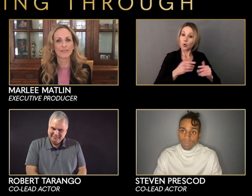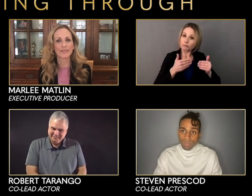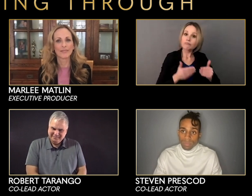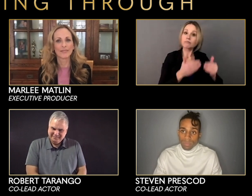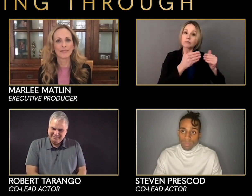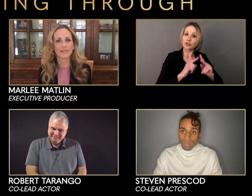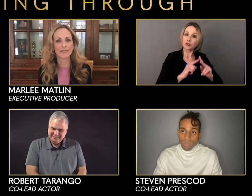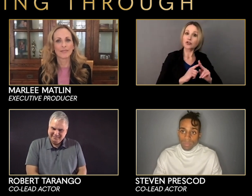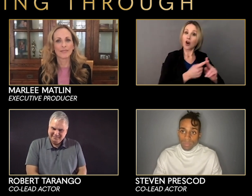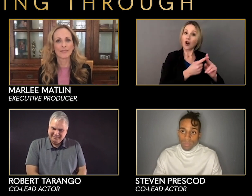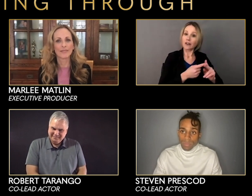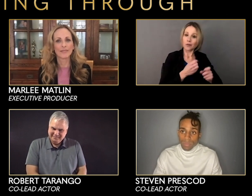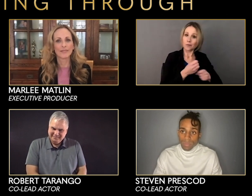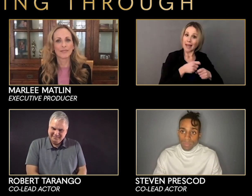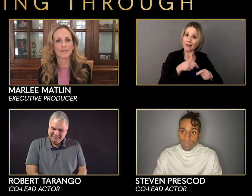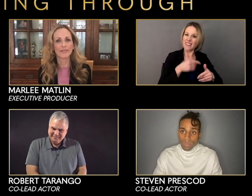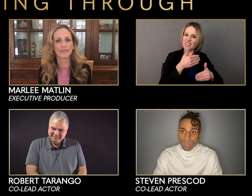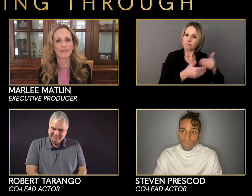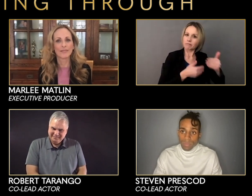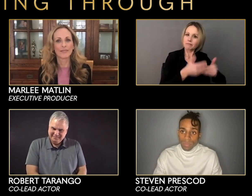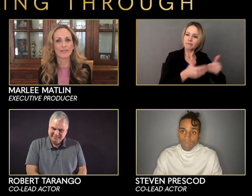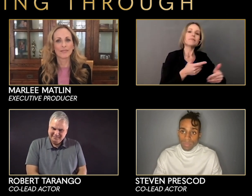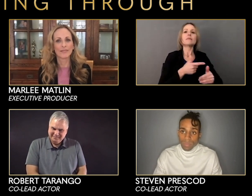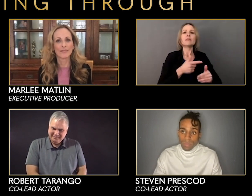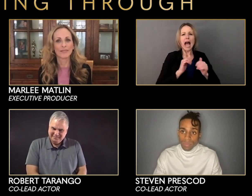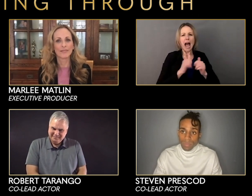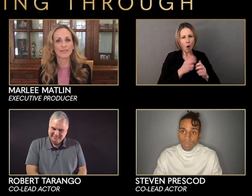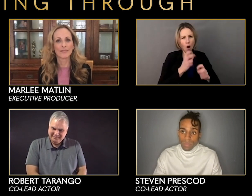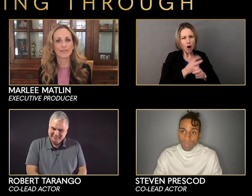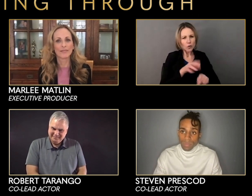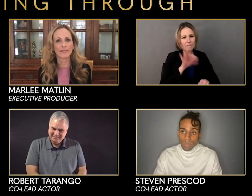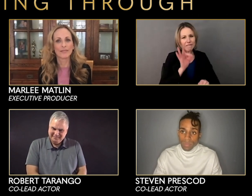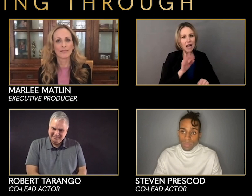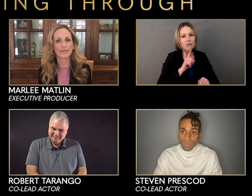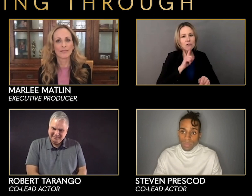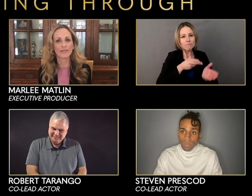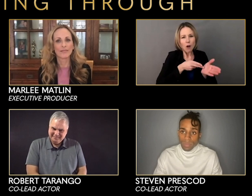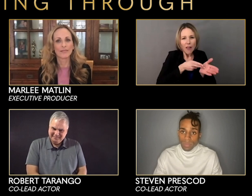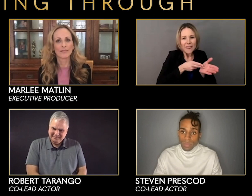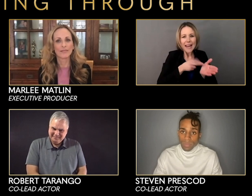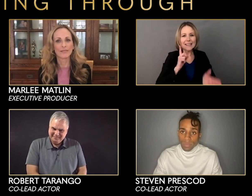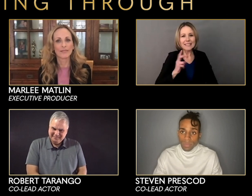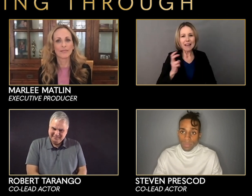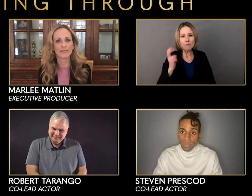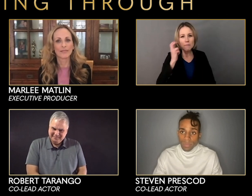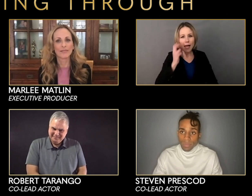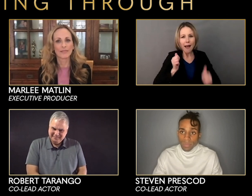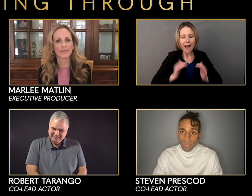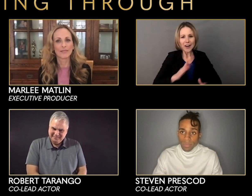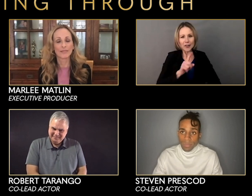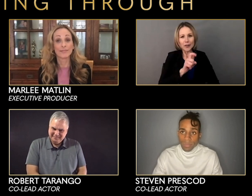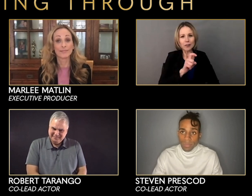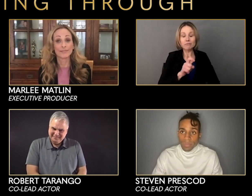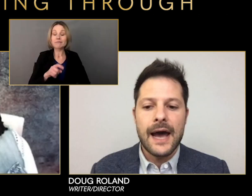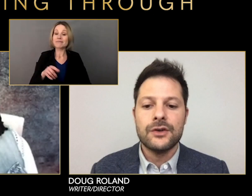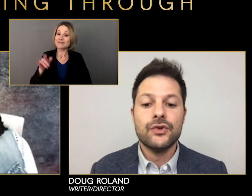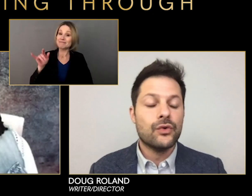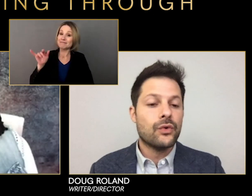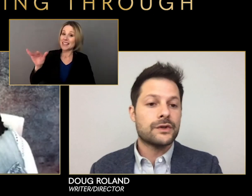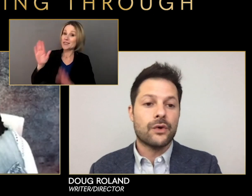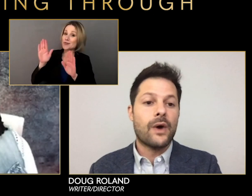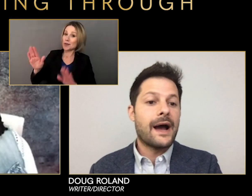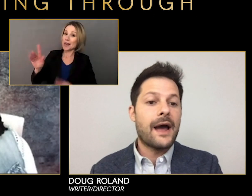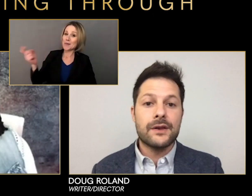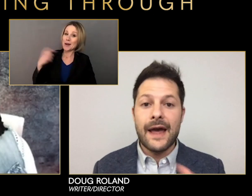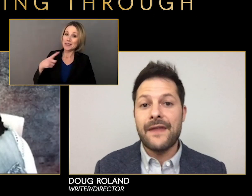to find an authentic deafblind actor? That's a great question. I